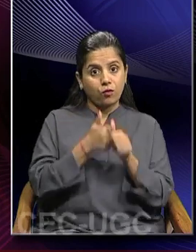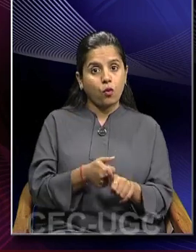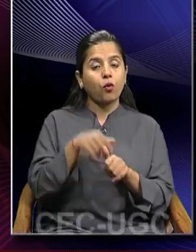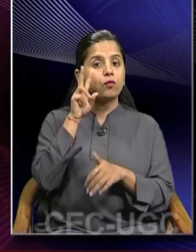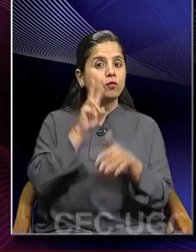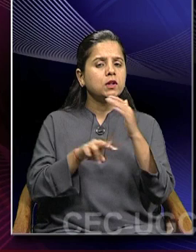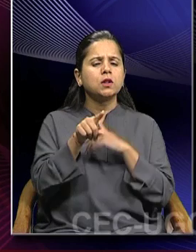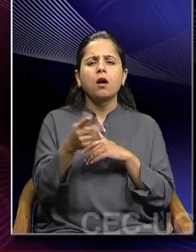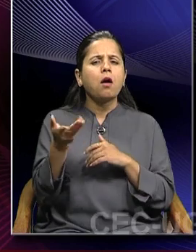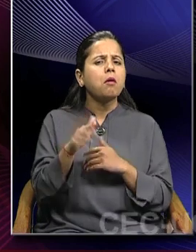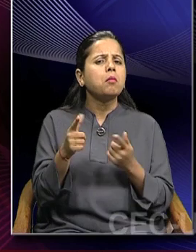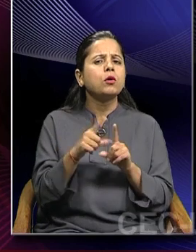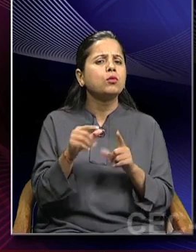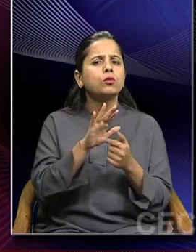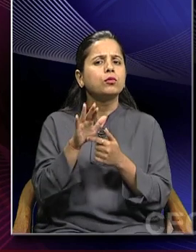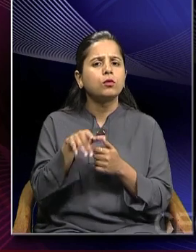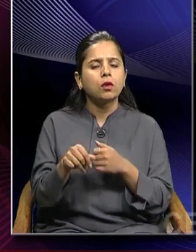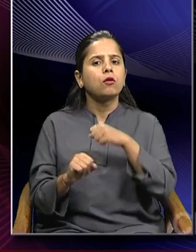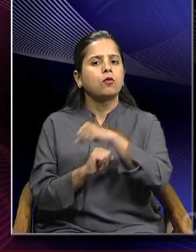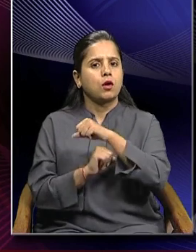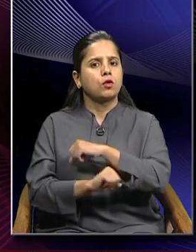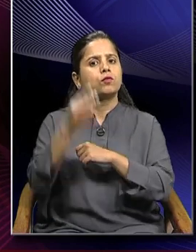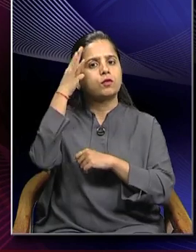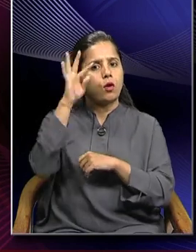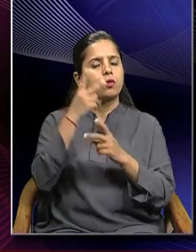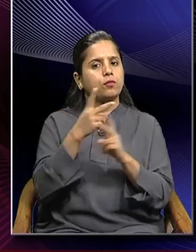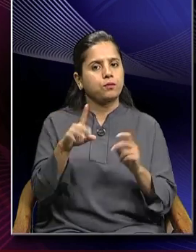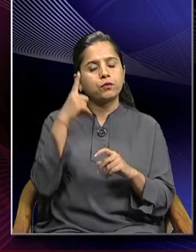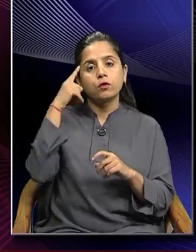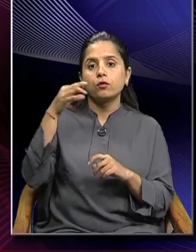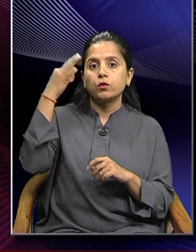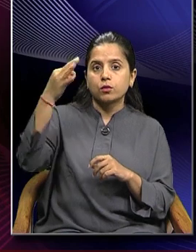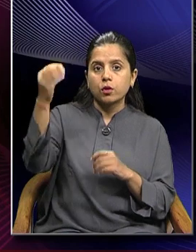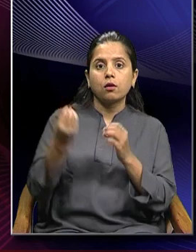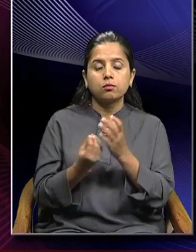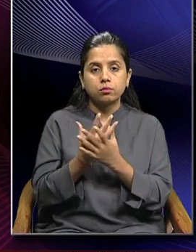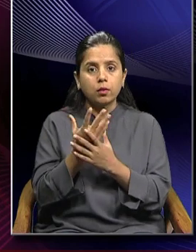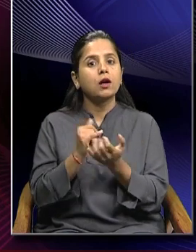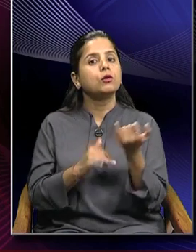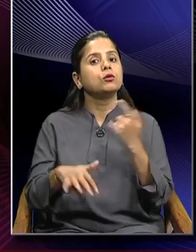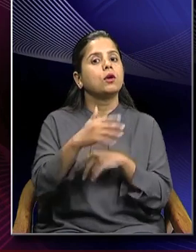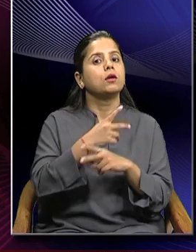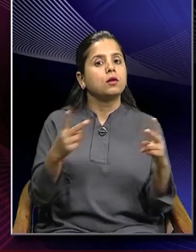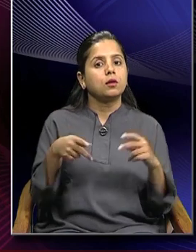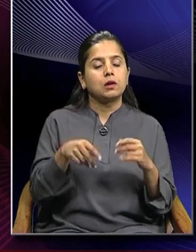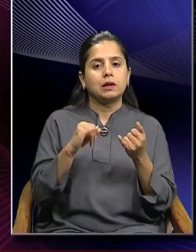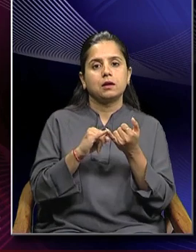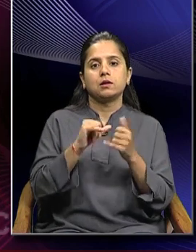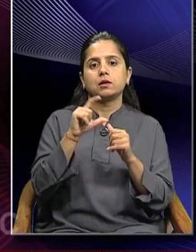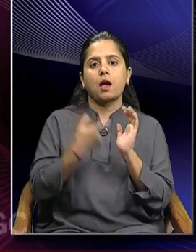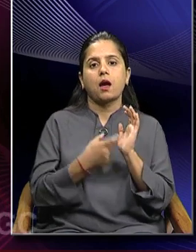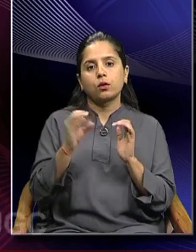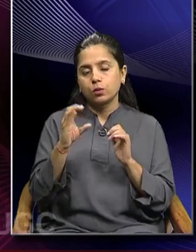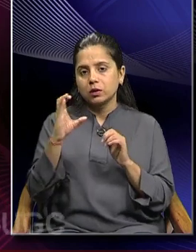it does, it offers foundational philosophy for future evolution of societies in terms of sacro-civic